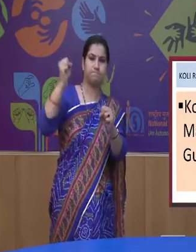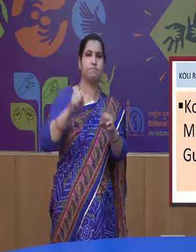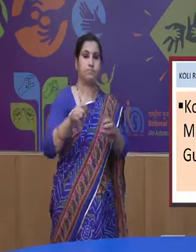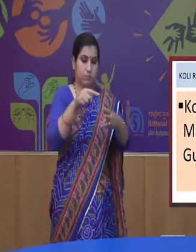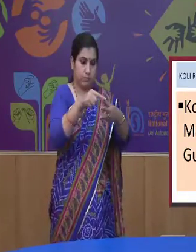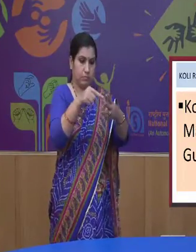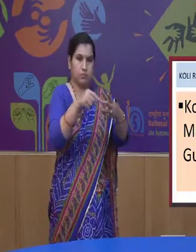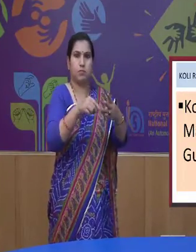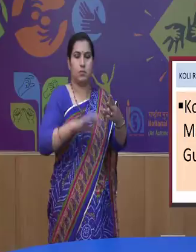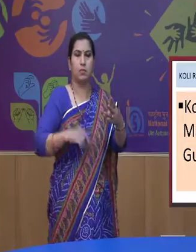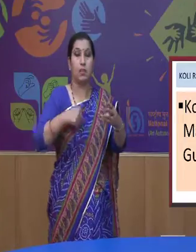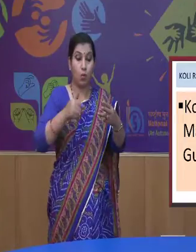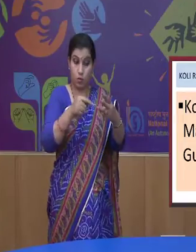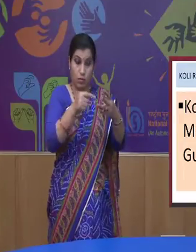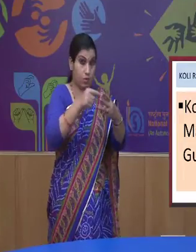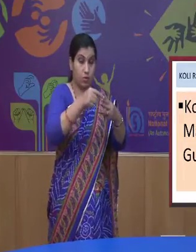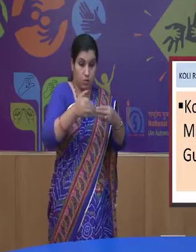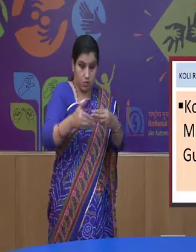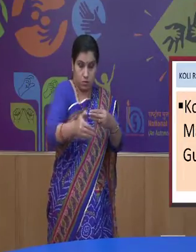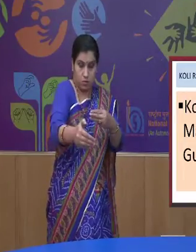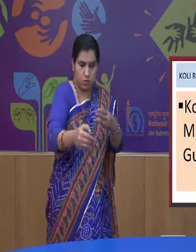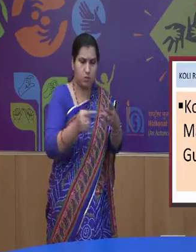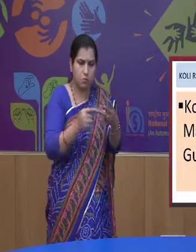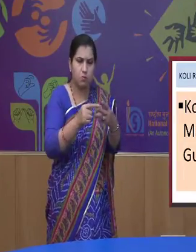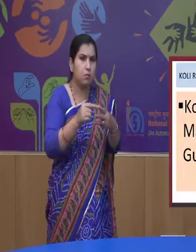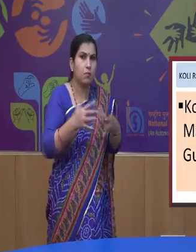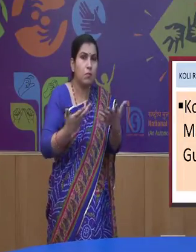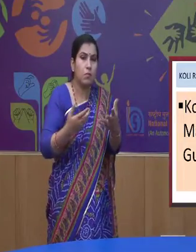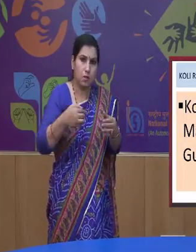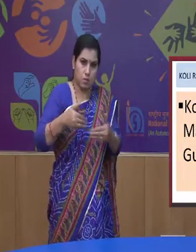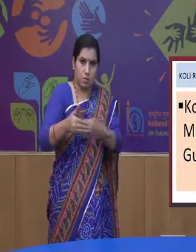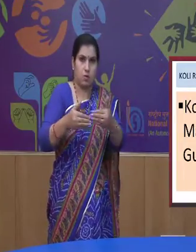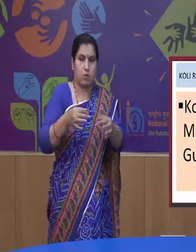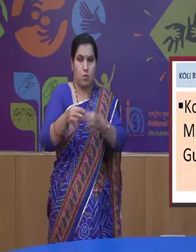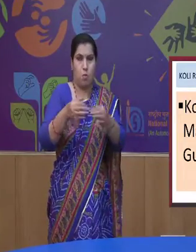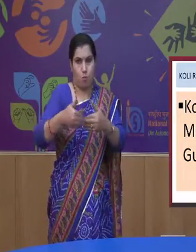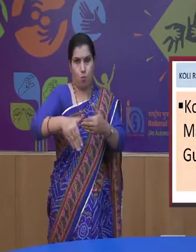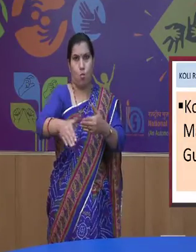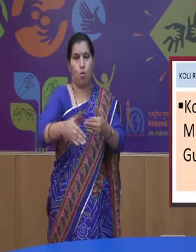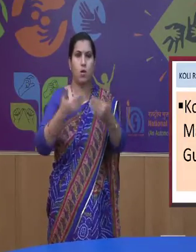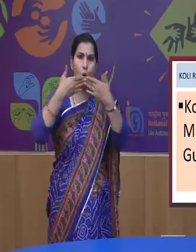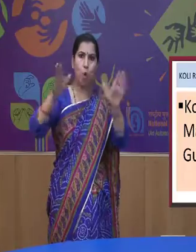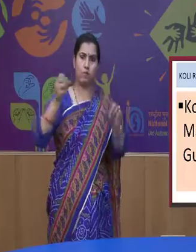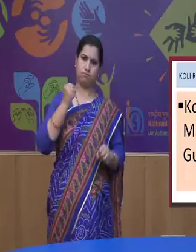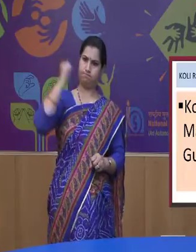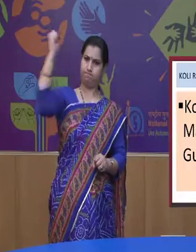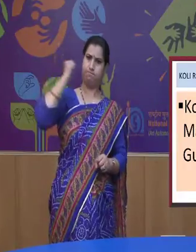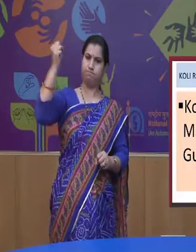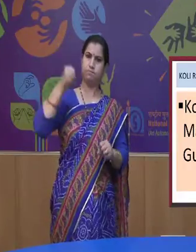Now, before moving further, let us try to know more about these people who openly revolted against